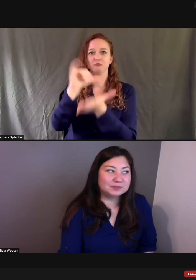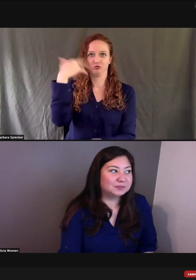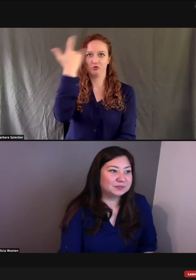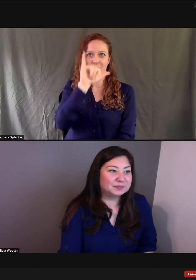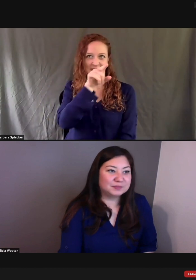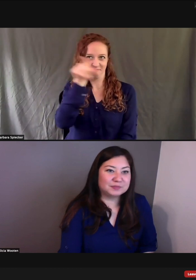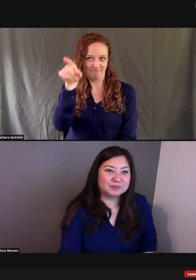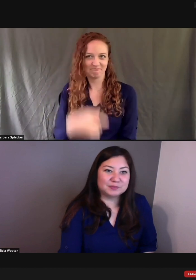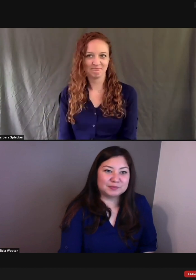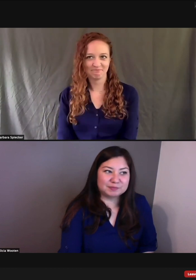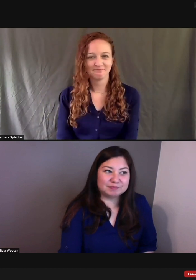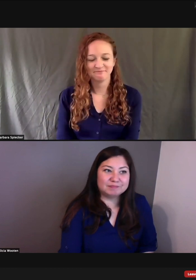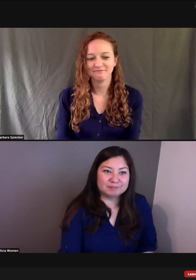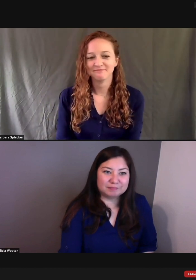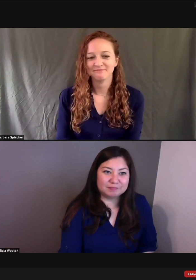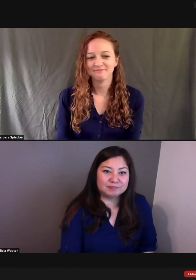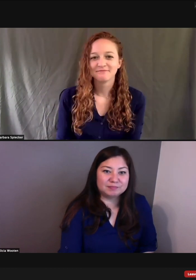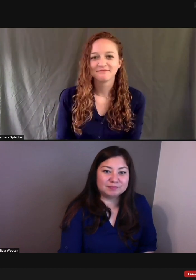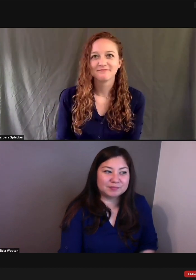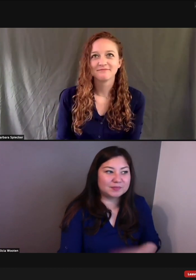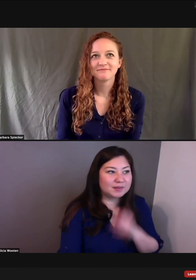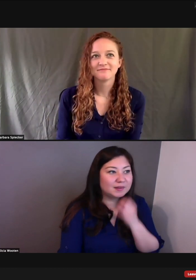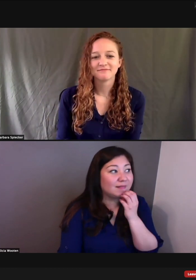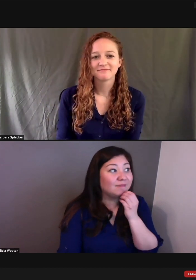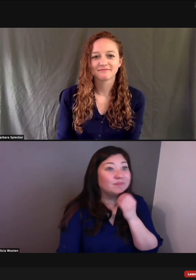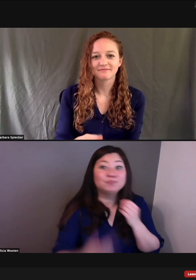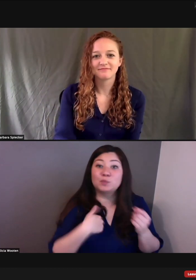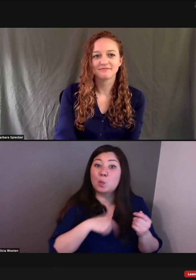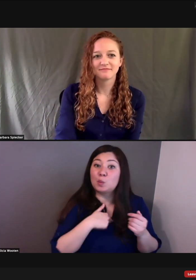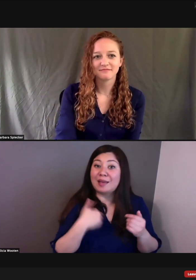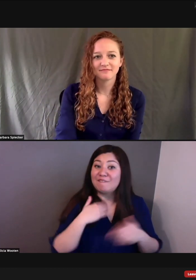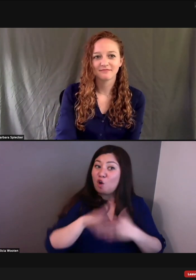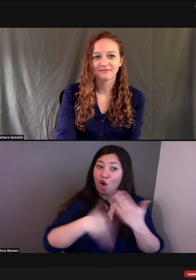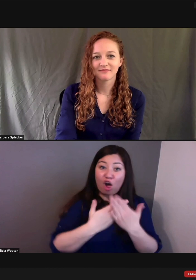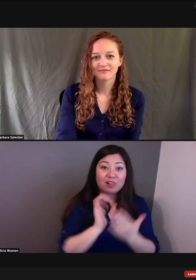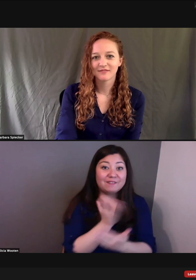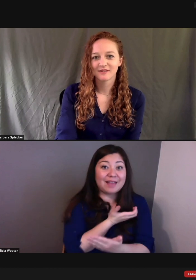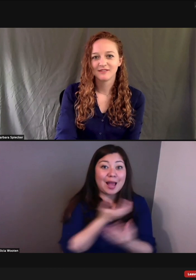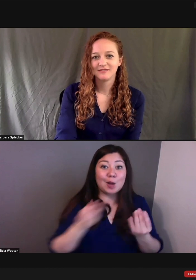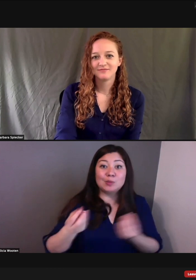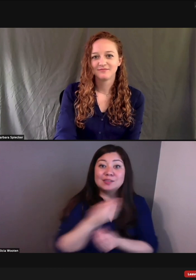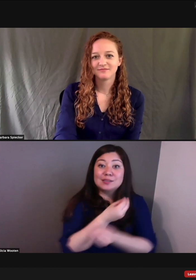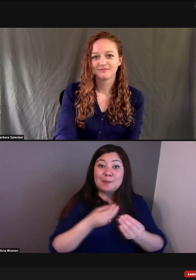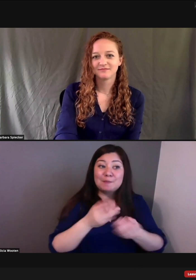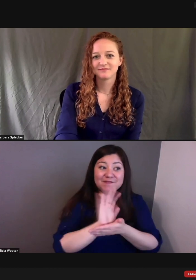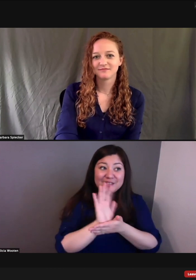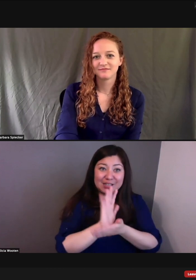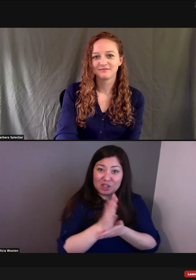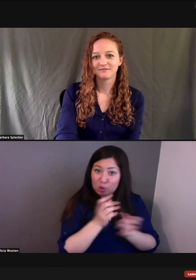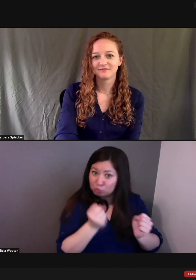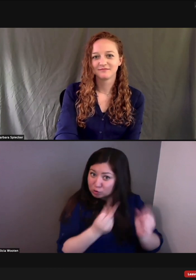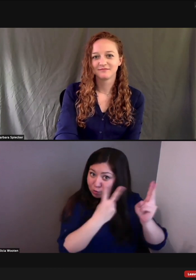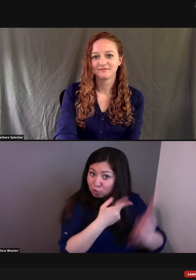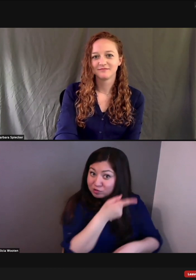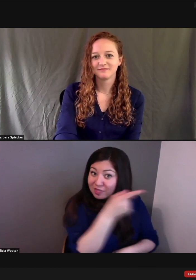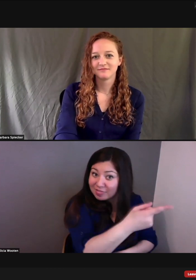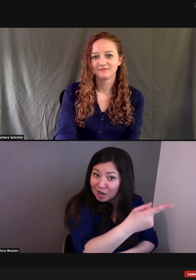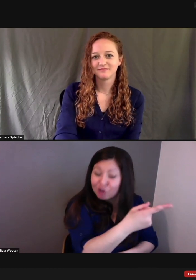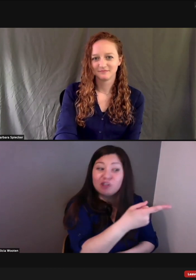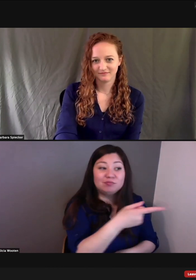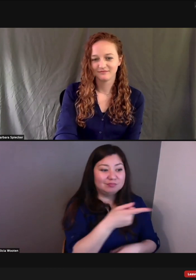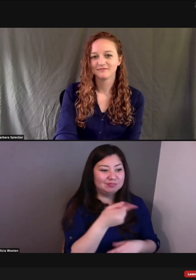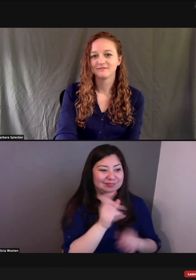Blind. This is where they were building plankton, a great plankton race. That was what the activity was,